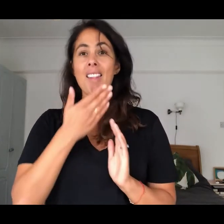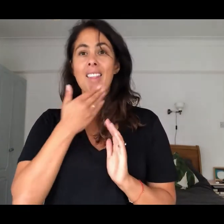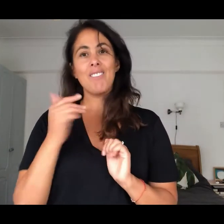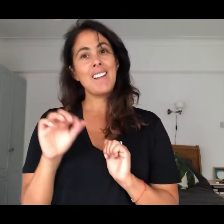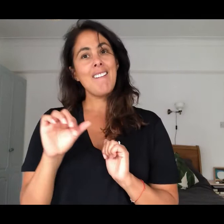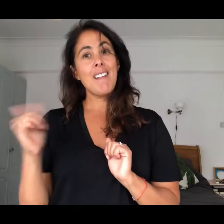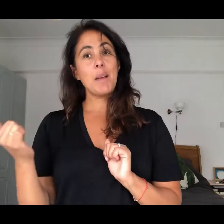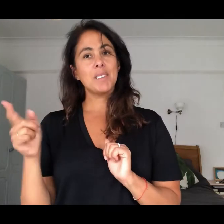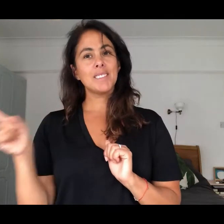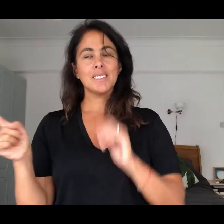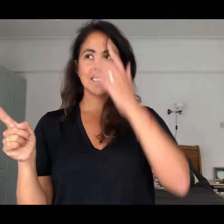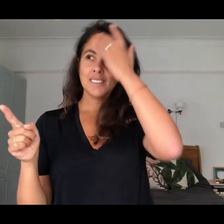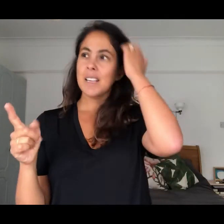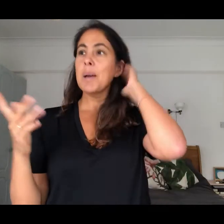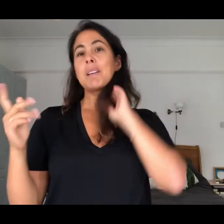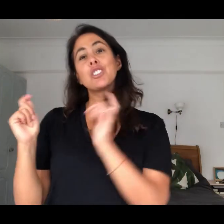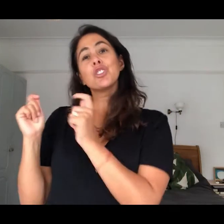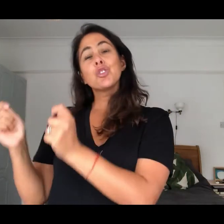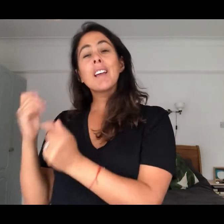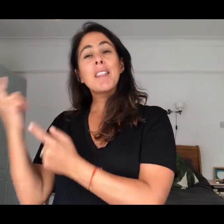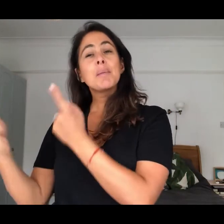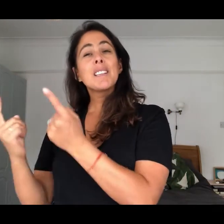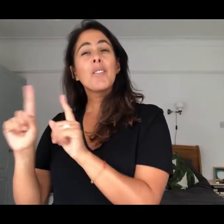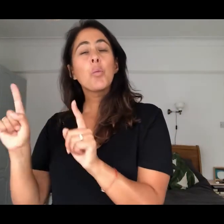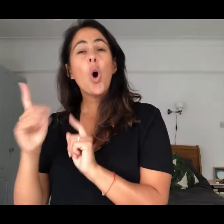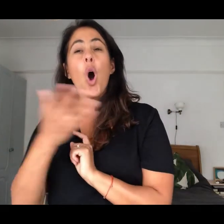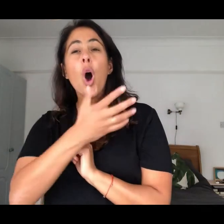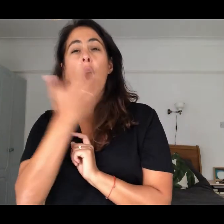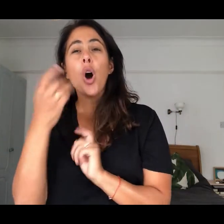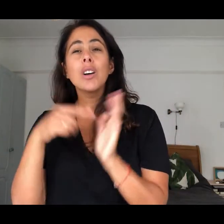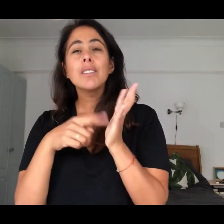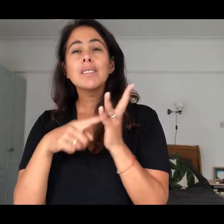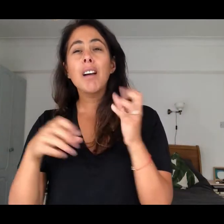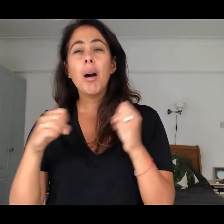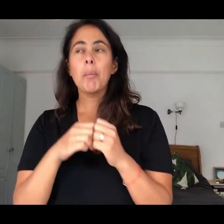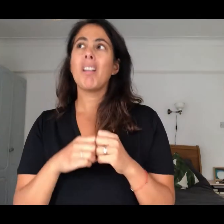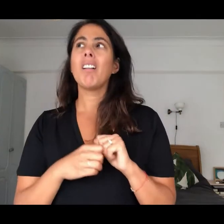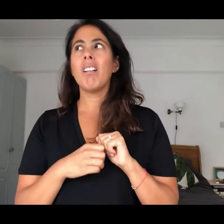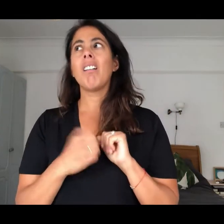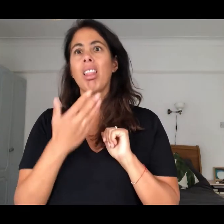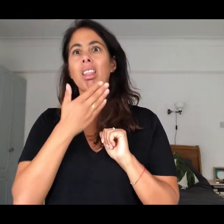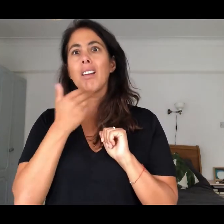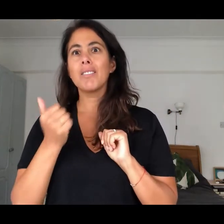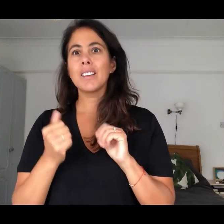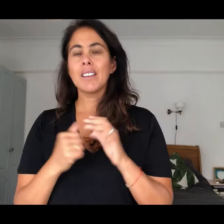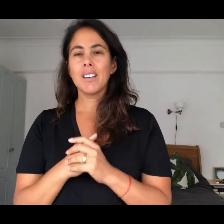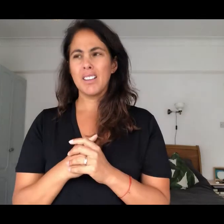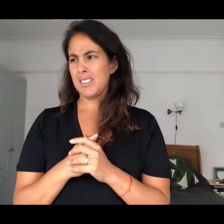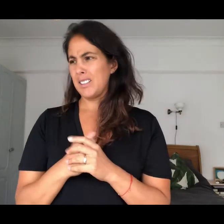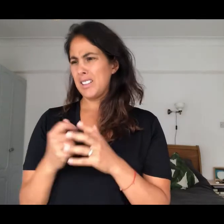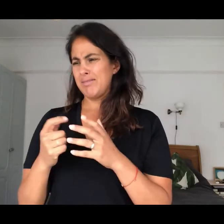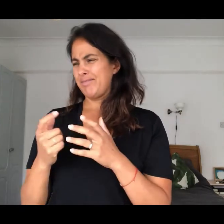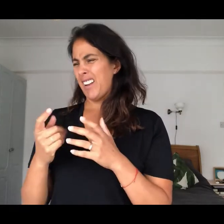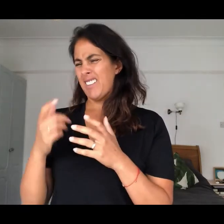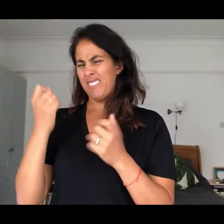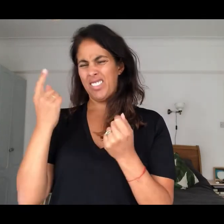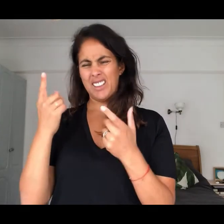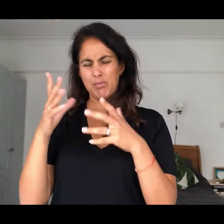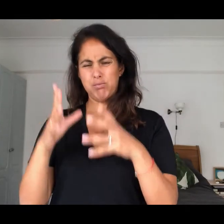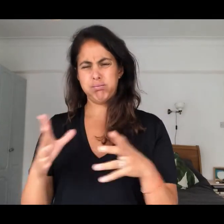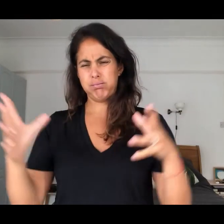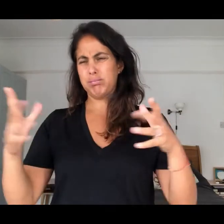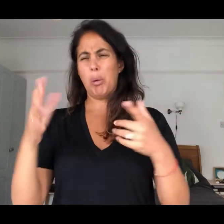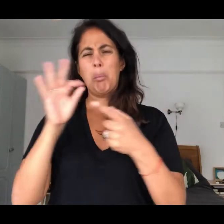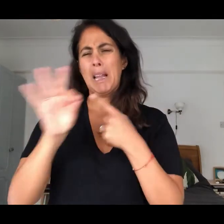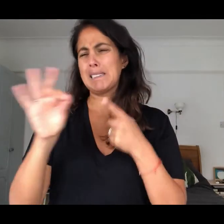Speaking of standards, my lovely neighbours have treated themselves and their children to a lockdown hot tub. Lovely.